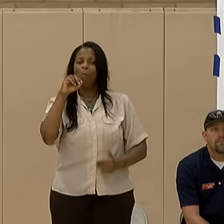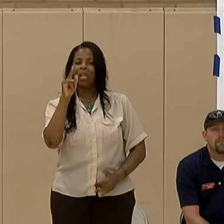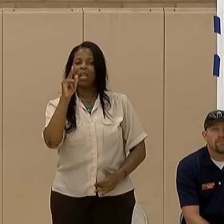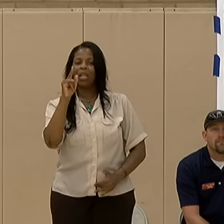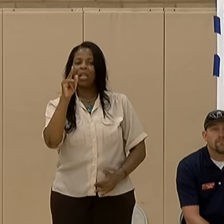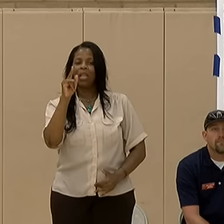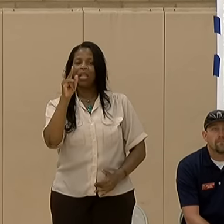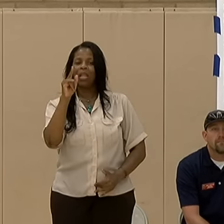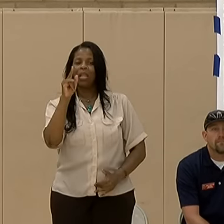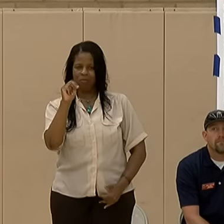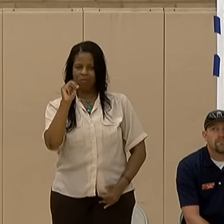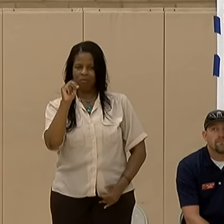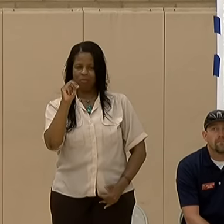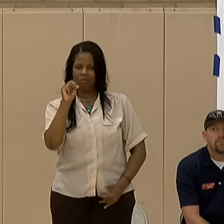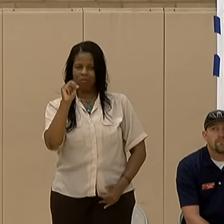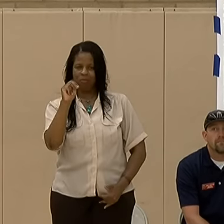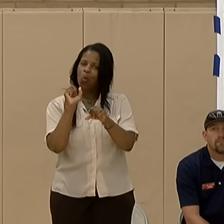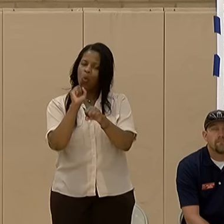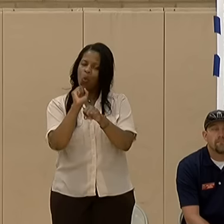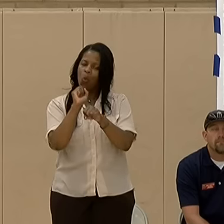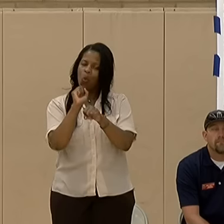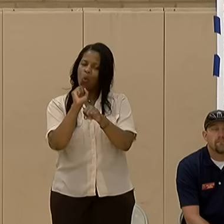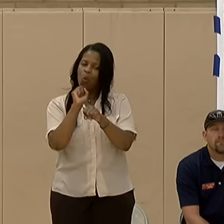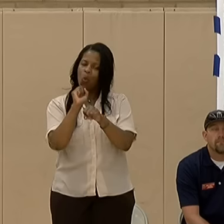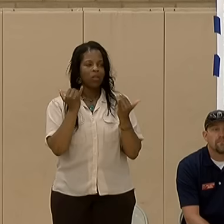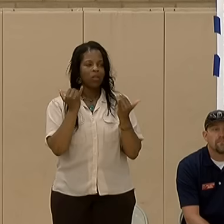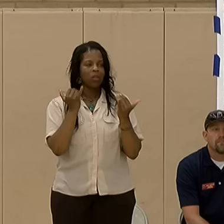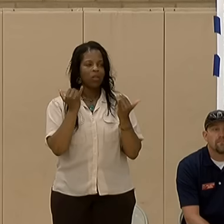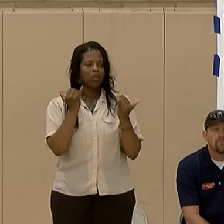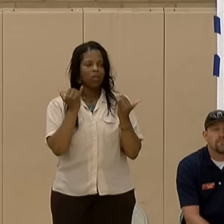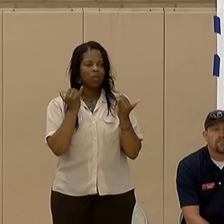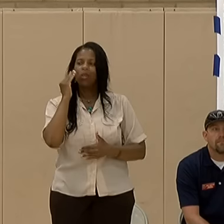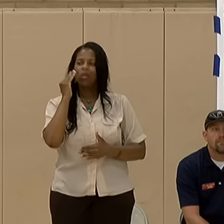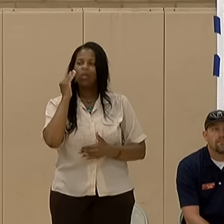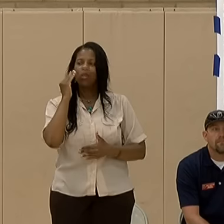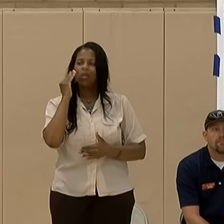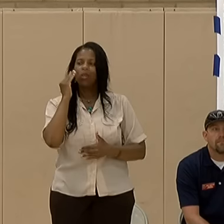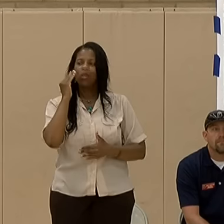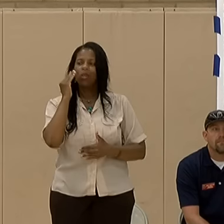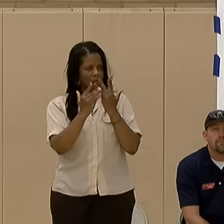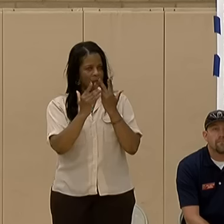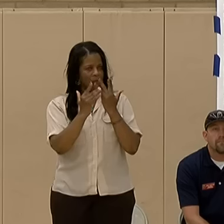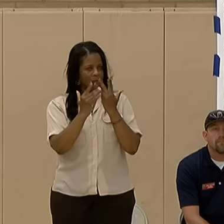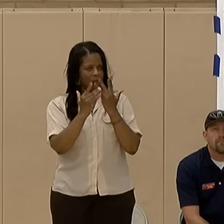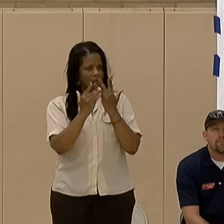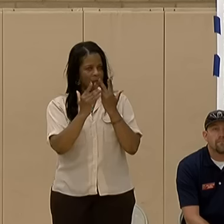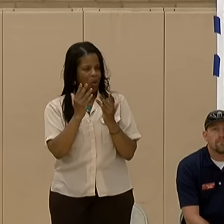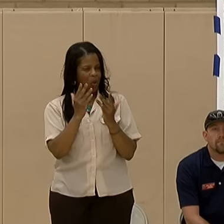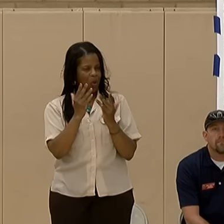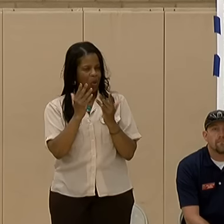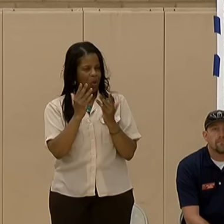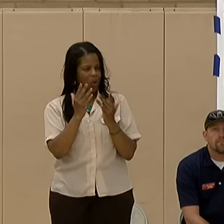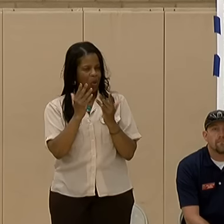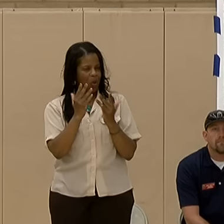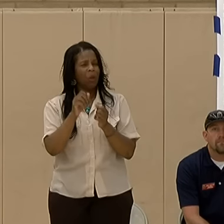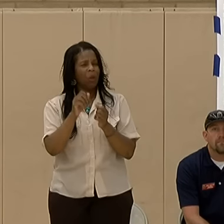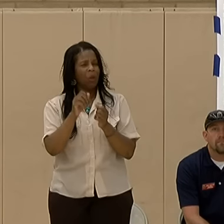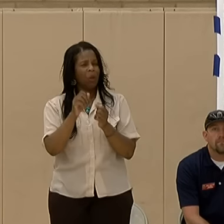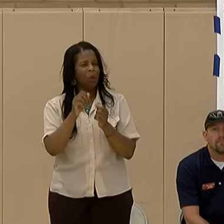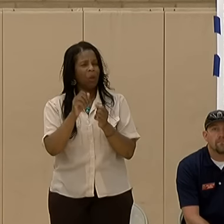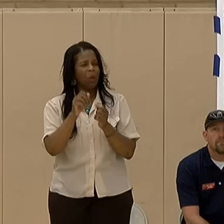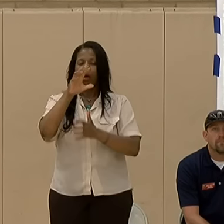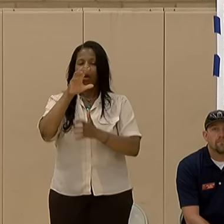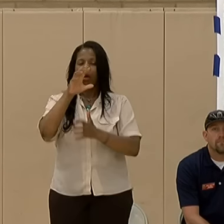is we all know that fires generate bad stuff. Smoke, the